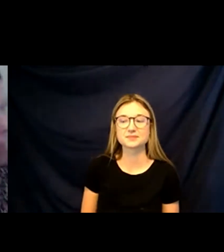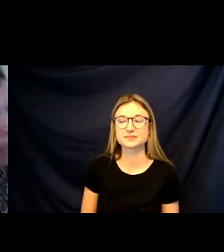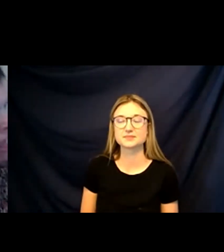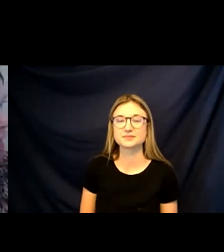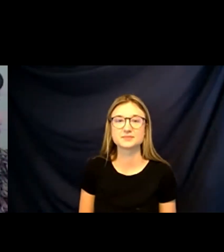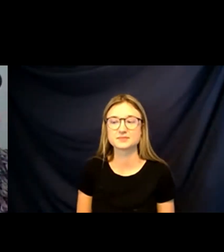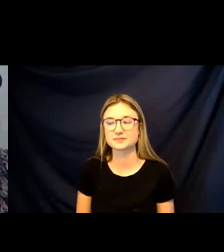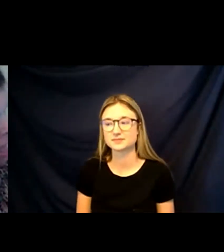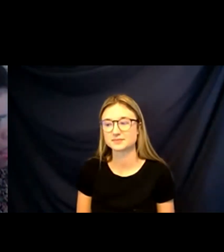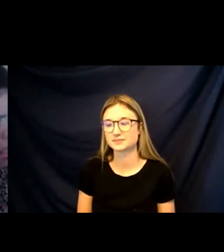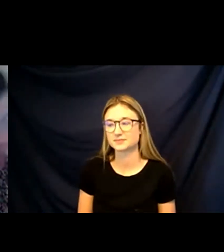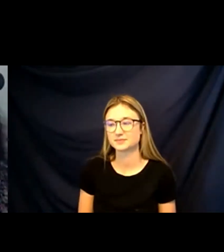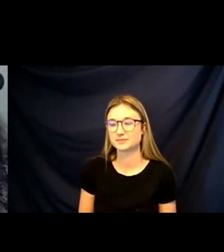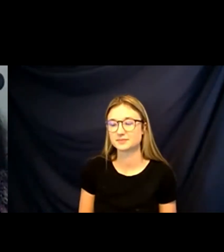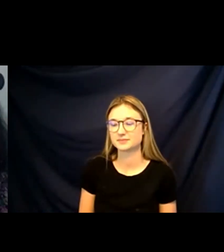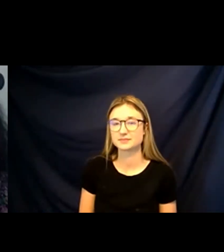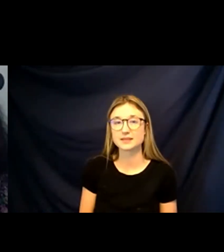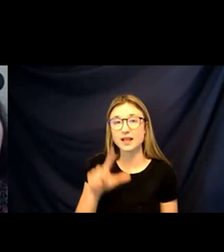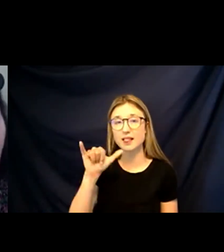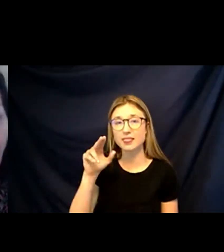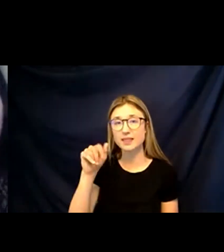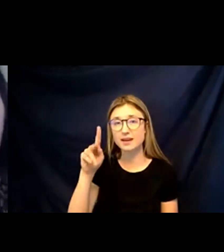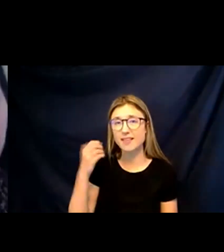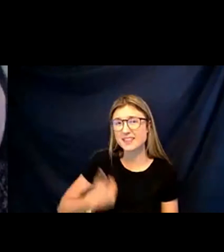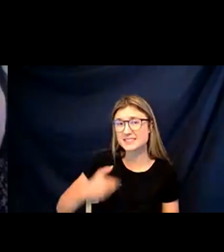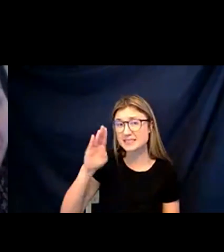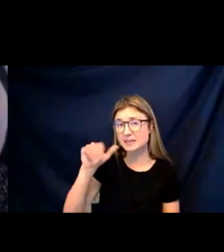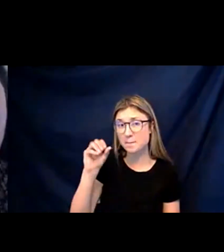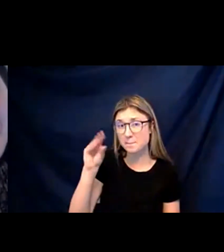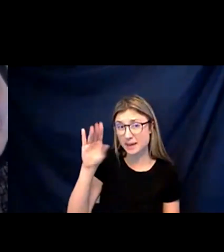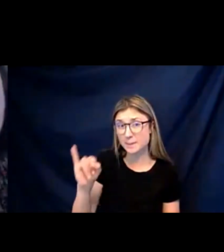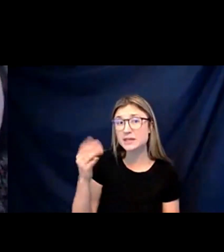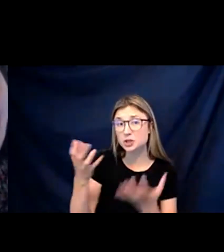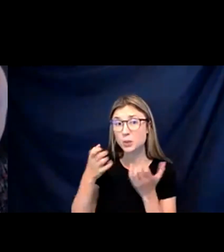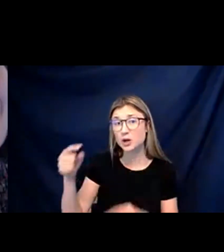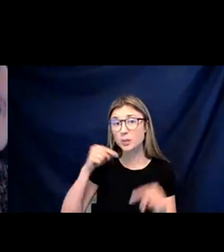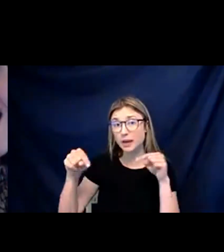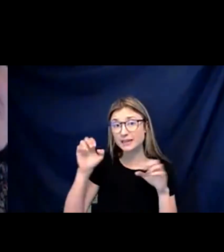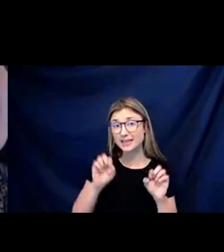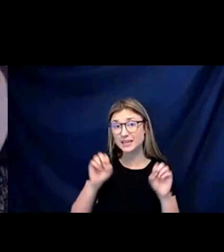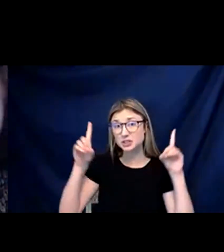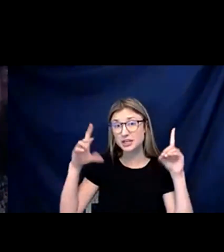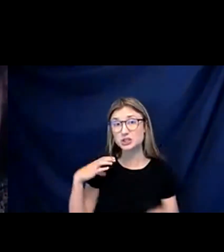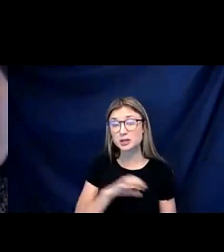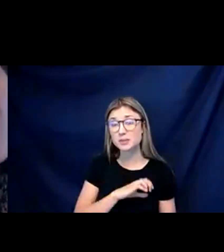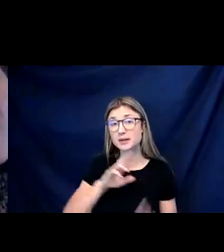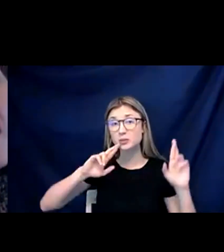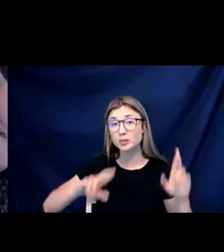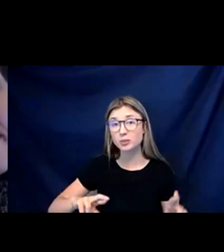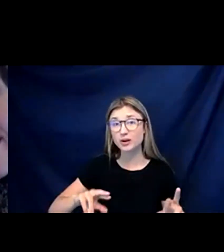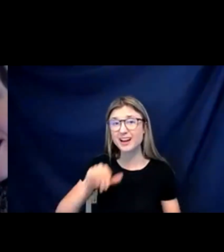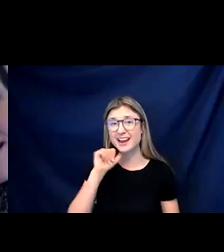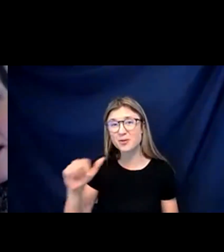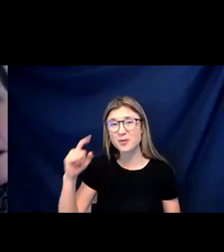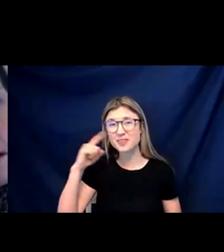Lynette, this is Bambi. Do you want to go back to the Education Committee report? Okay. I don't think Robert